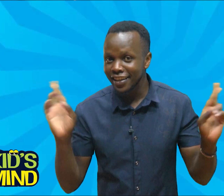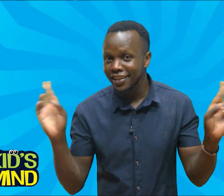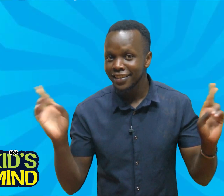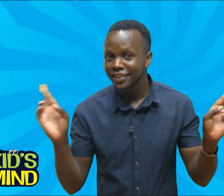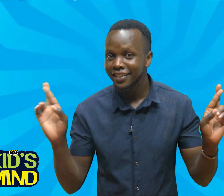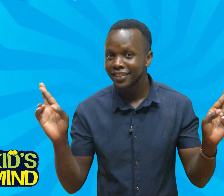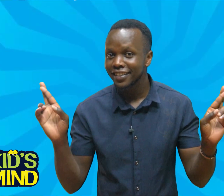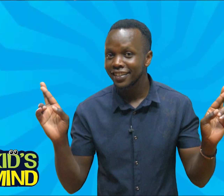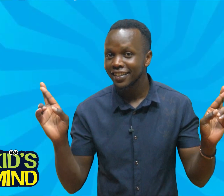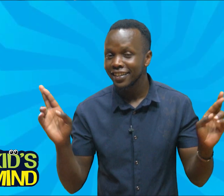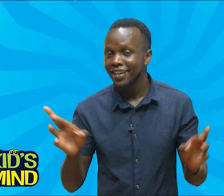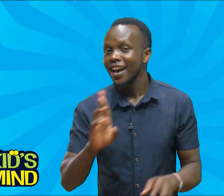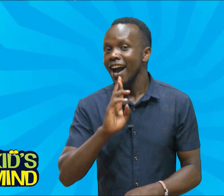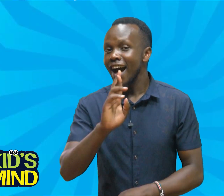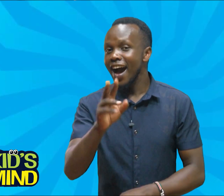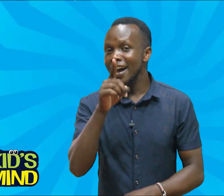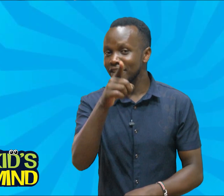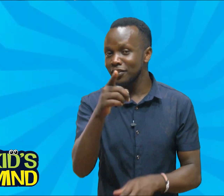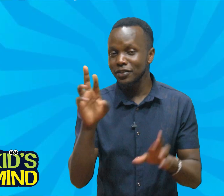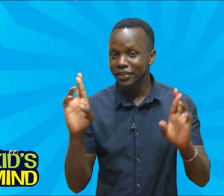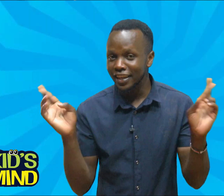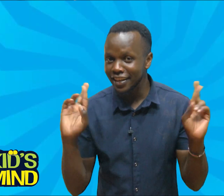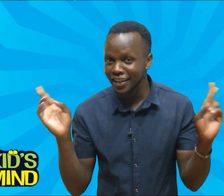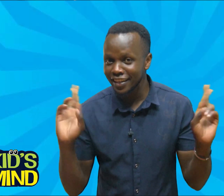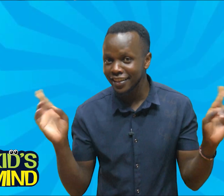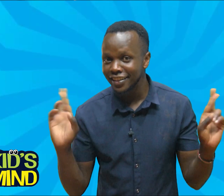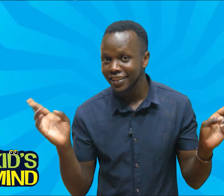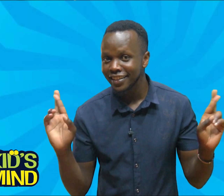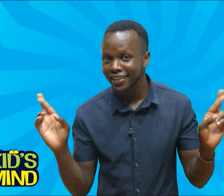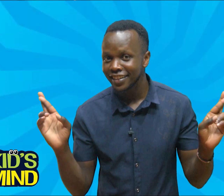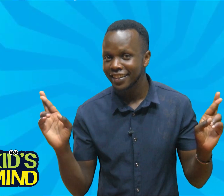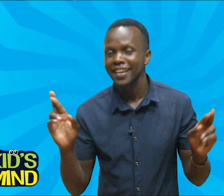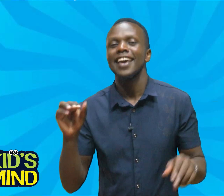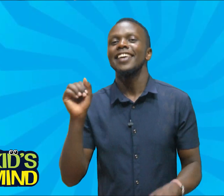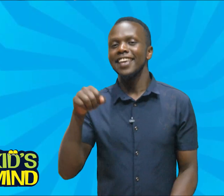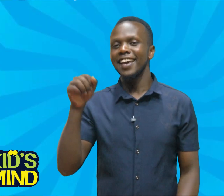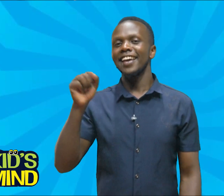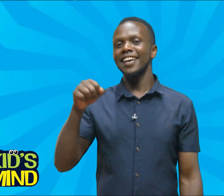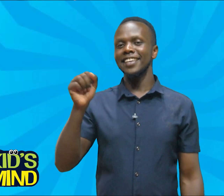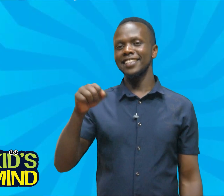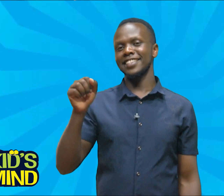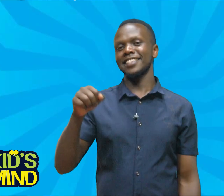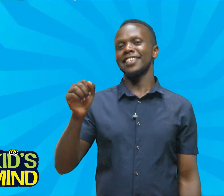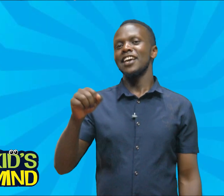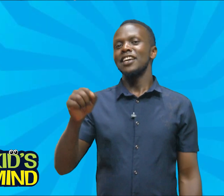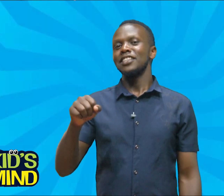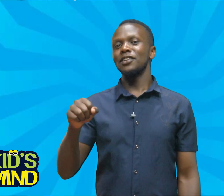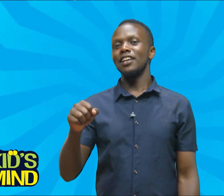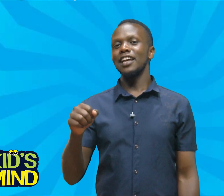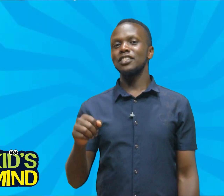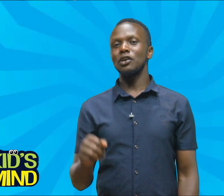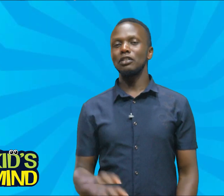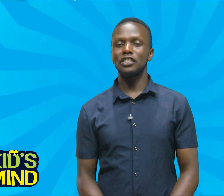ready? Are you ready? Yes. So let's